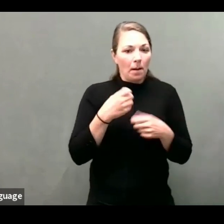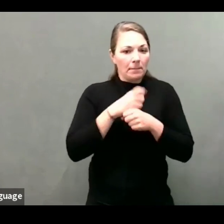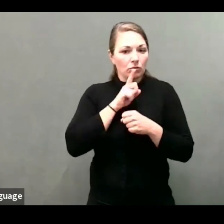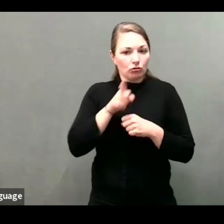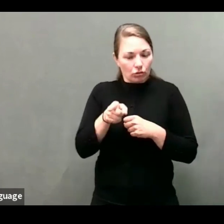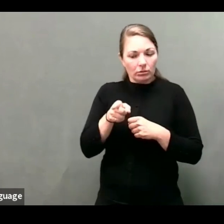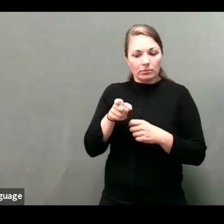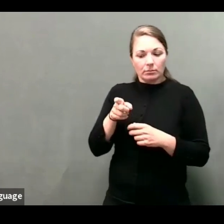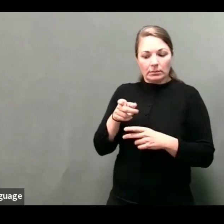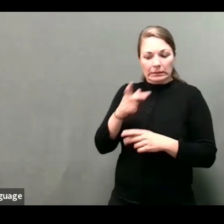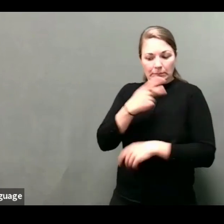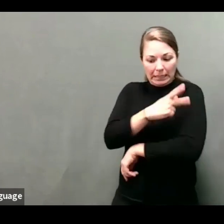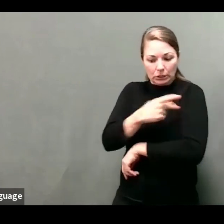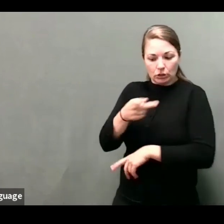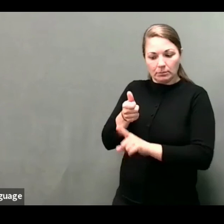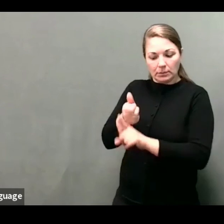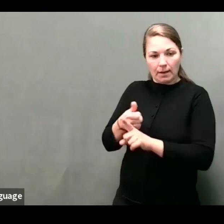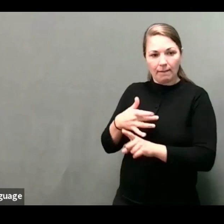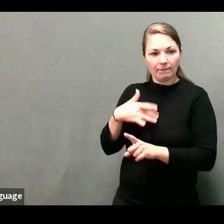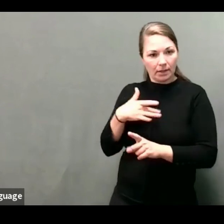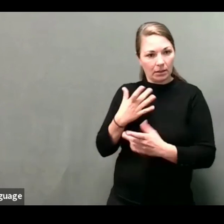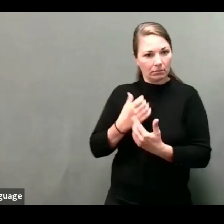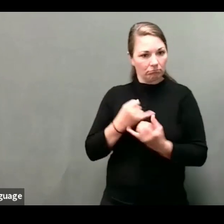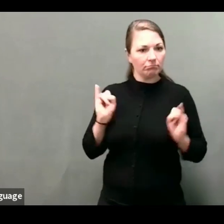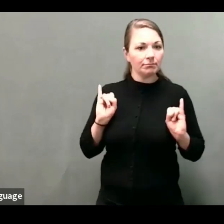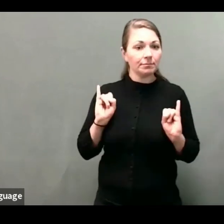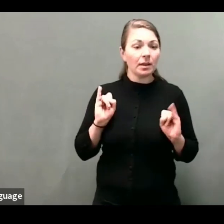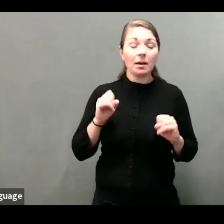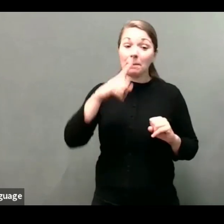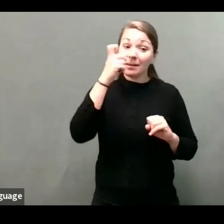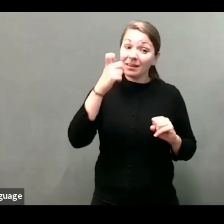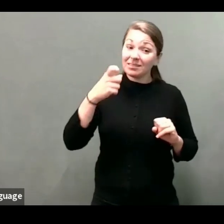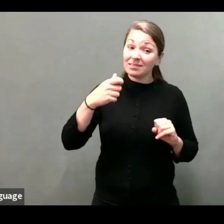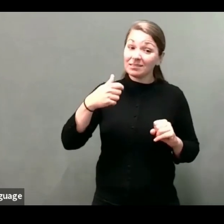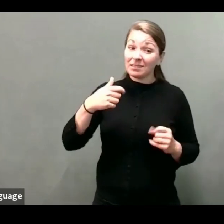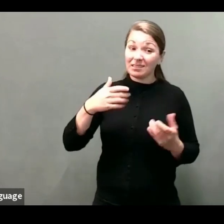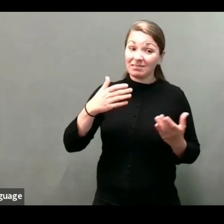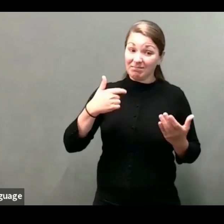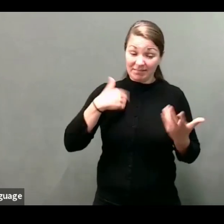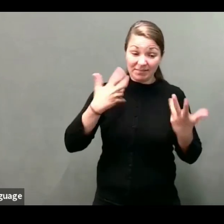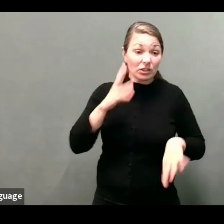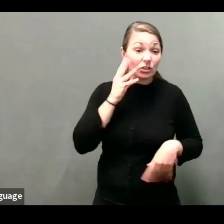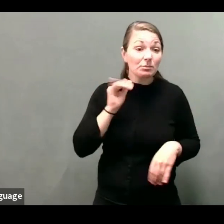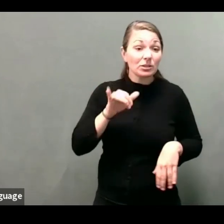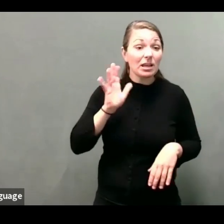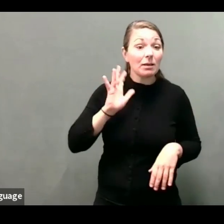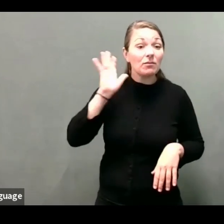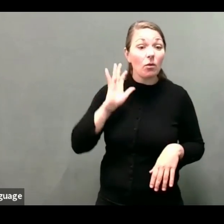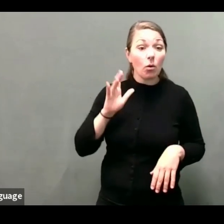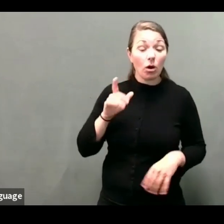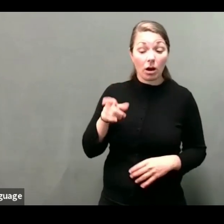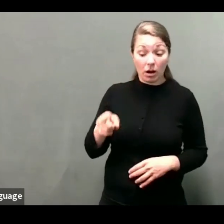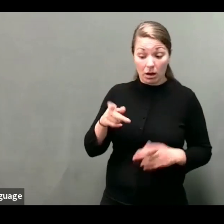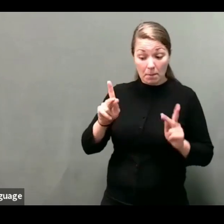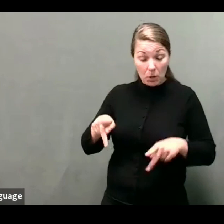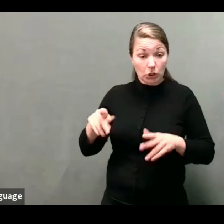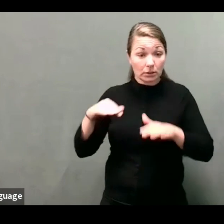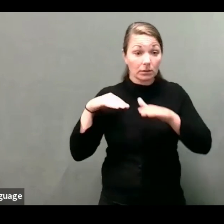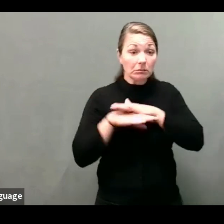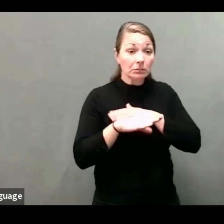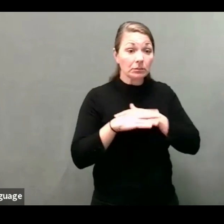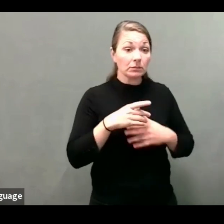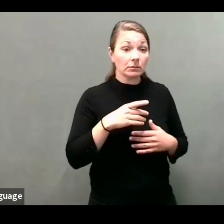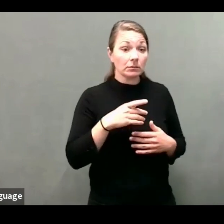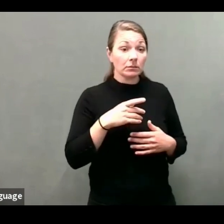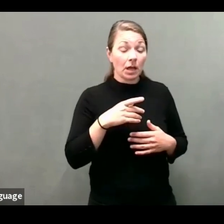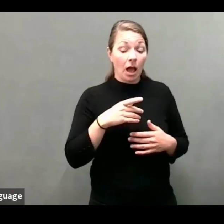even though, and I've had this before, I had a 17 had to let them know that she had come in for a sexual assault. But I also let